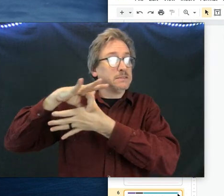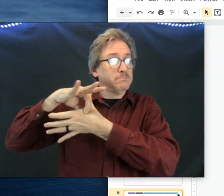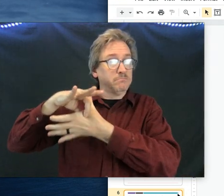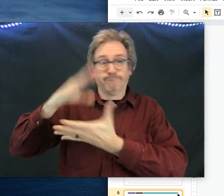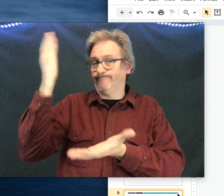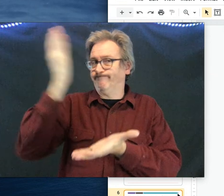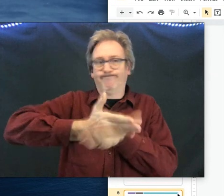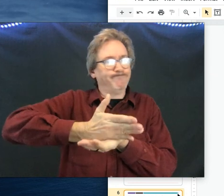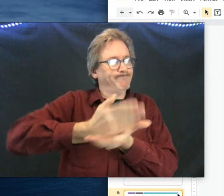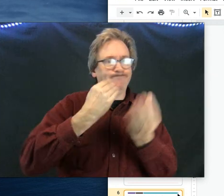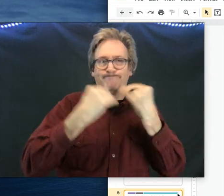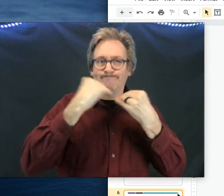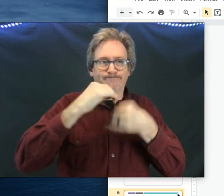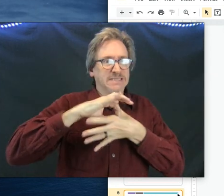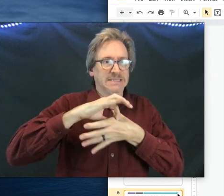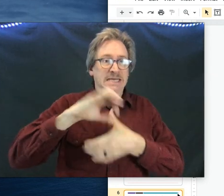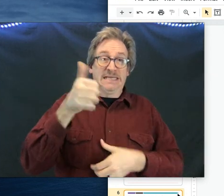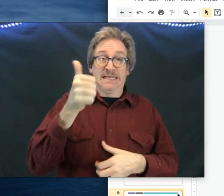Meat.